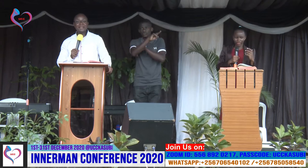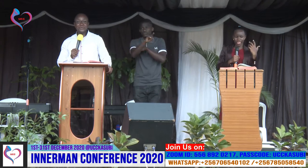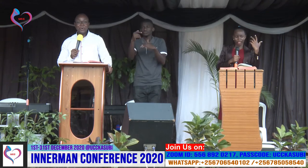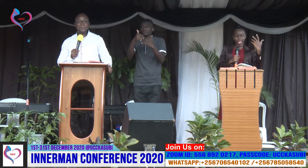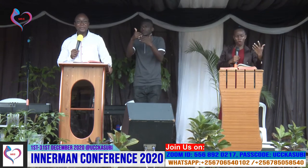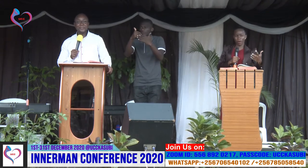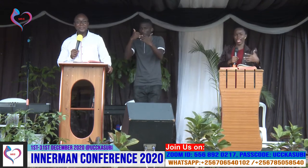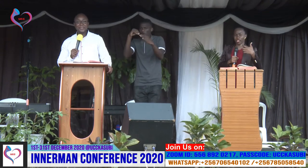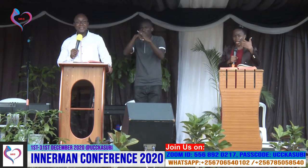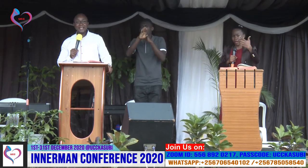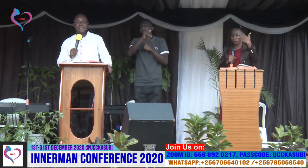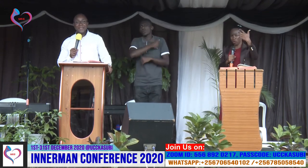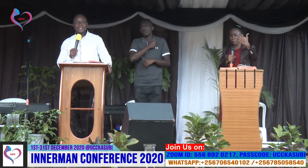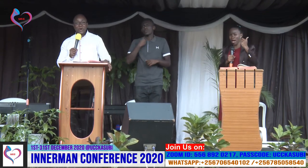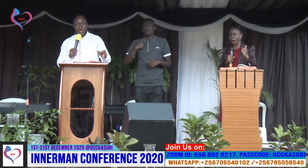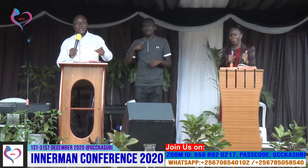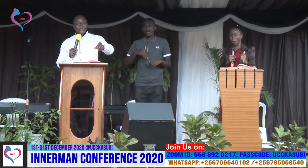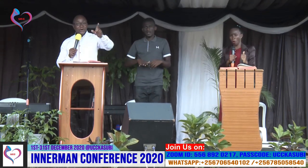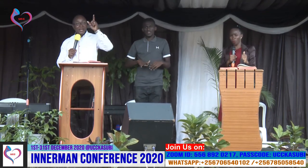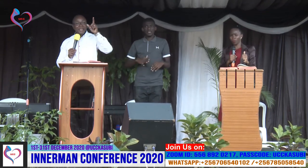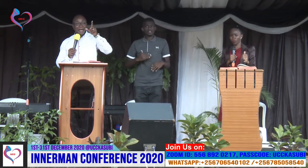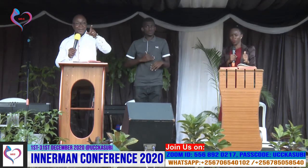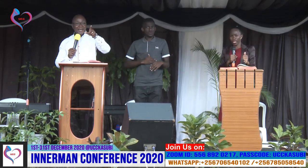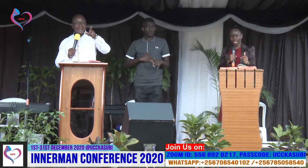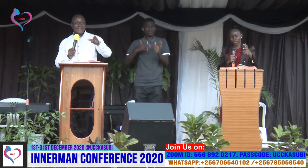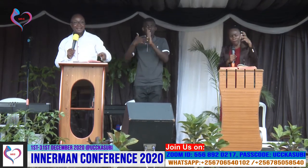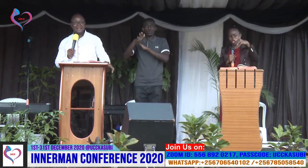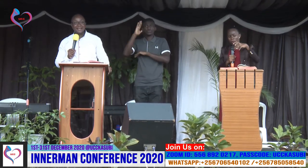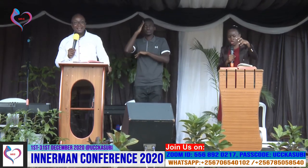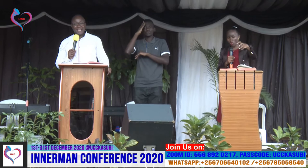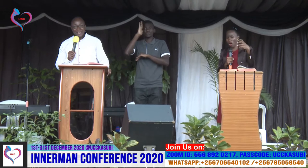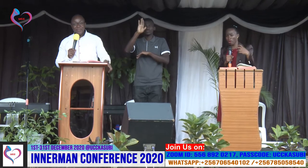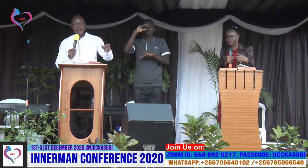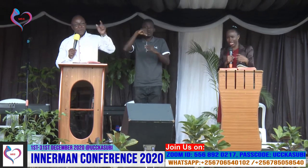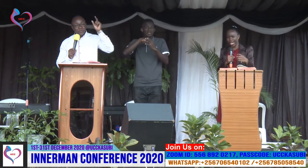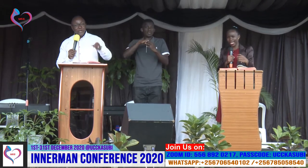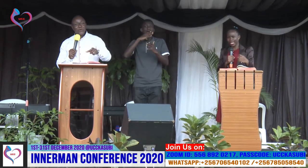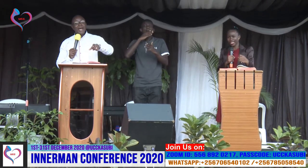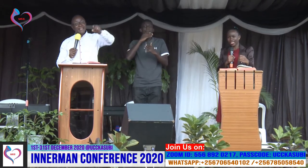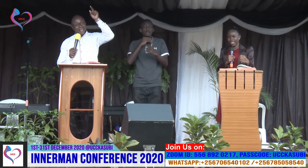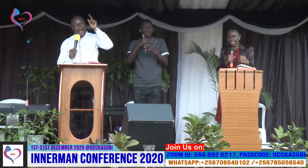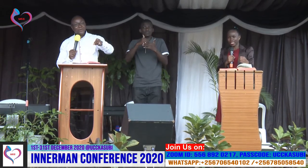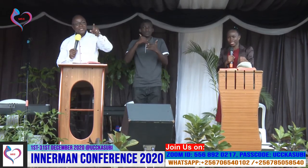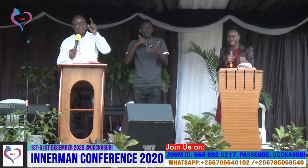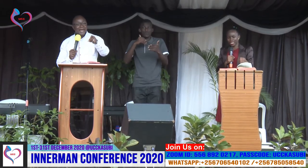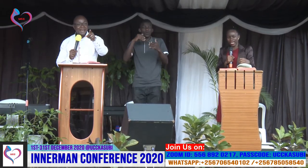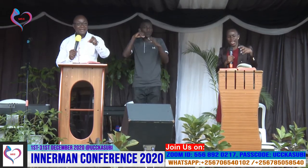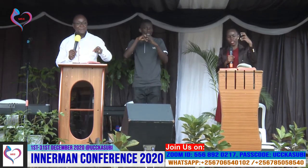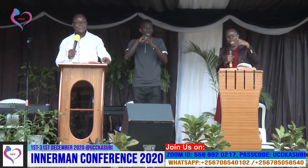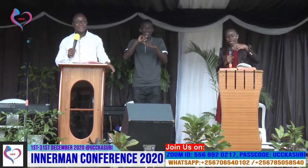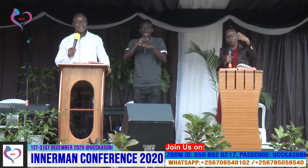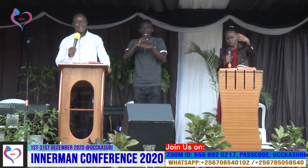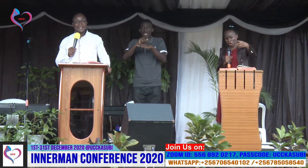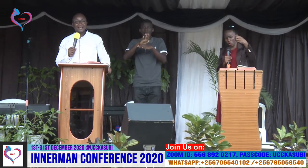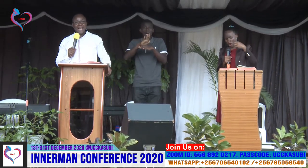your mother's womb. That God knew your inner man even before you were in the outer man,